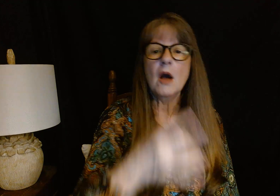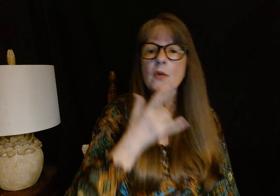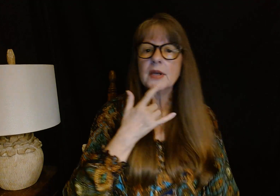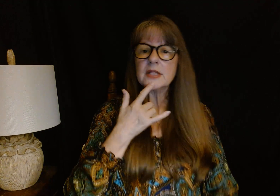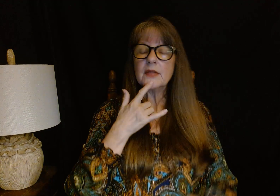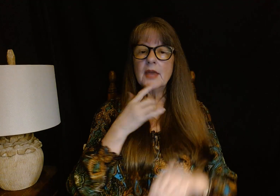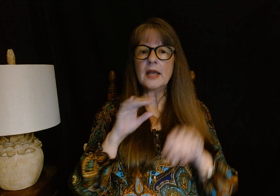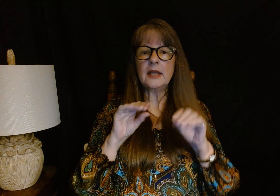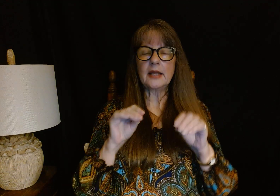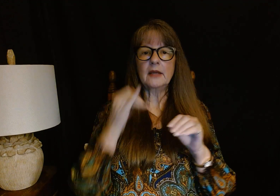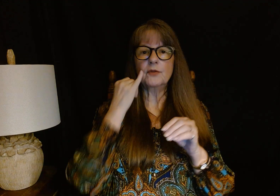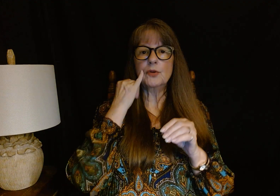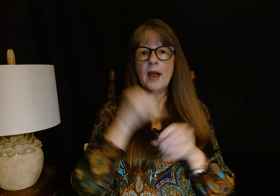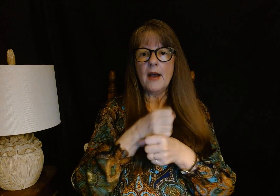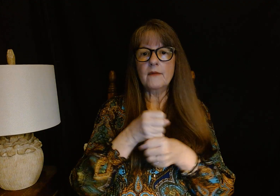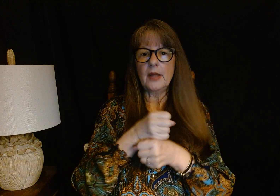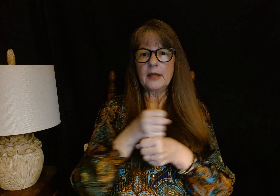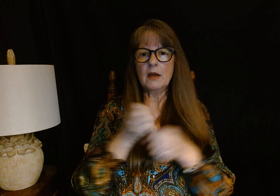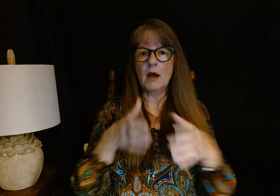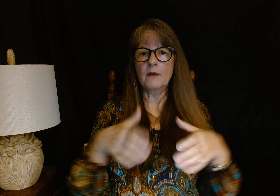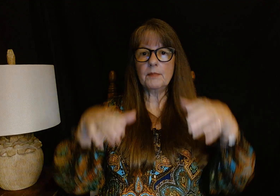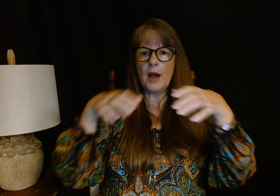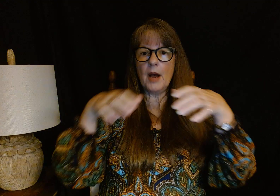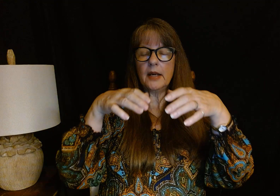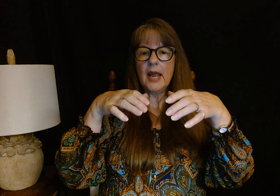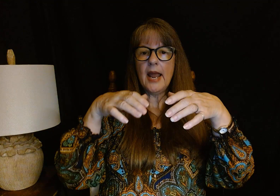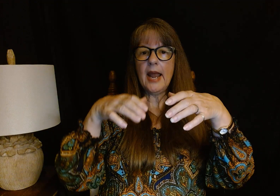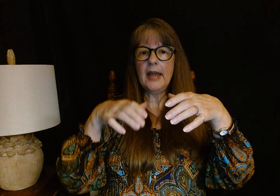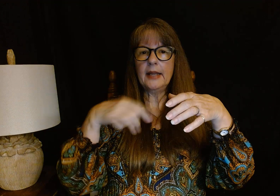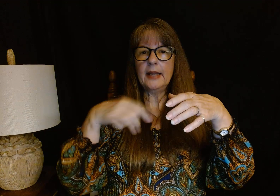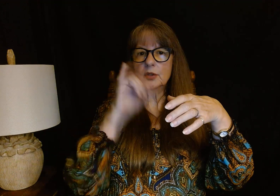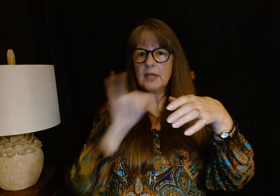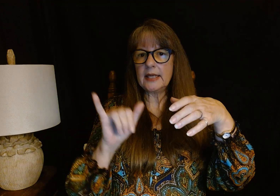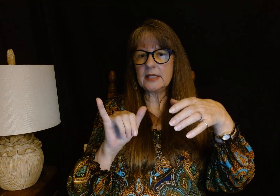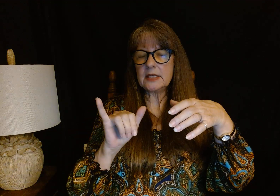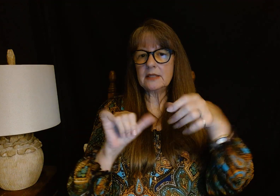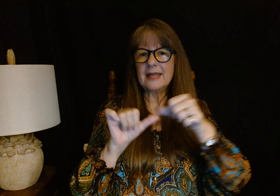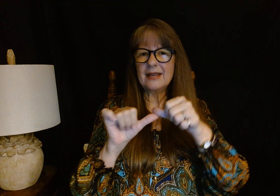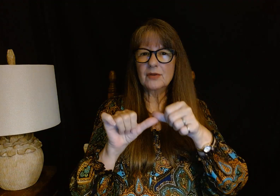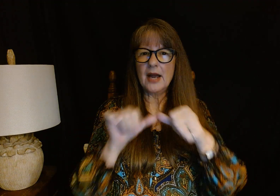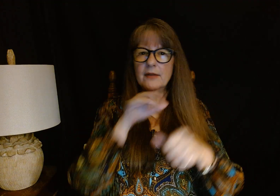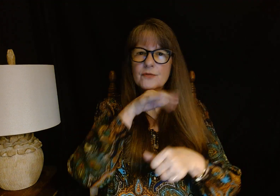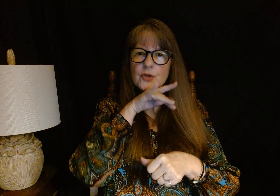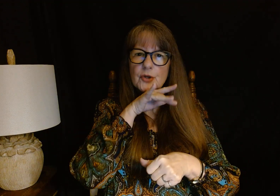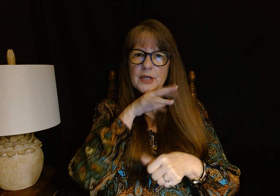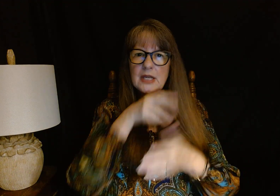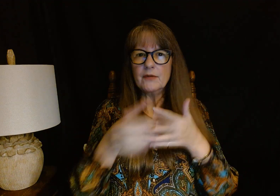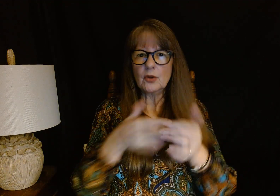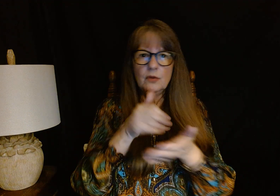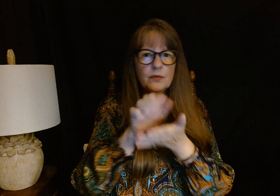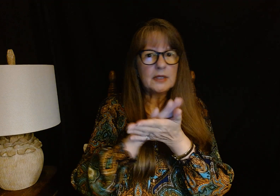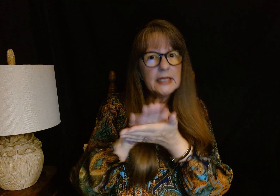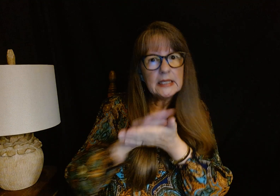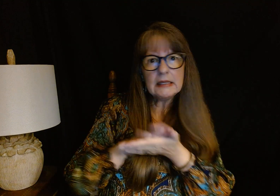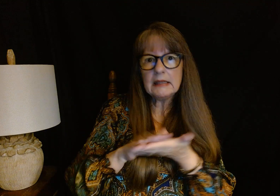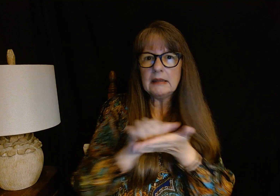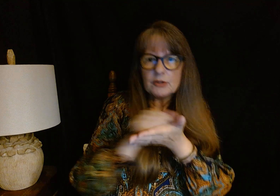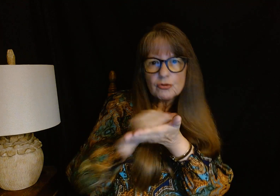they said that if you have a coffee pot and it looks like it's still kind of dirty, even though you've cleaned it and